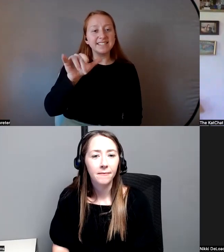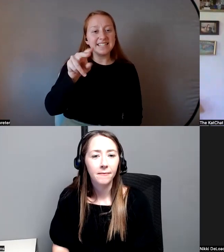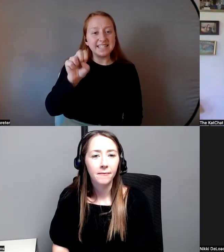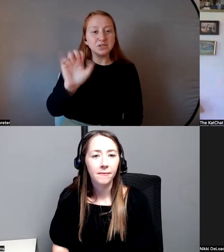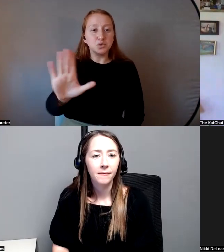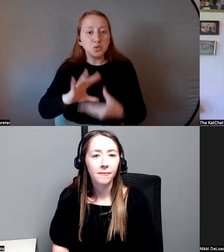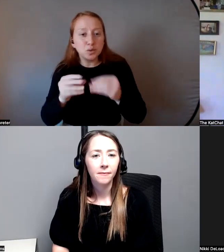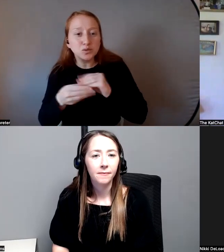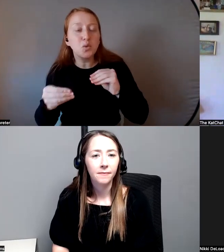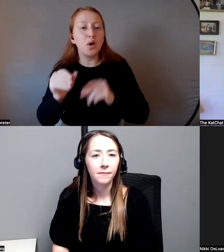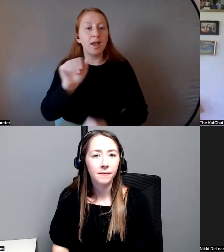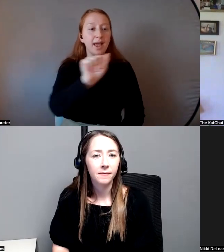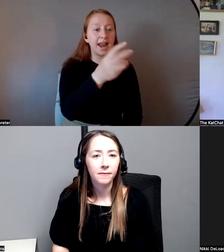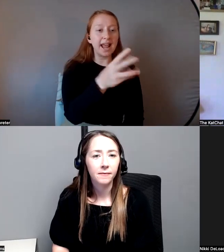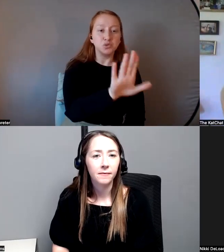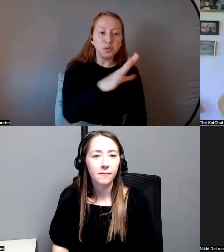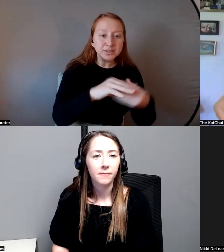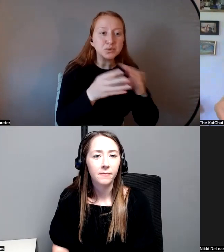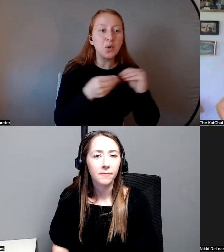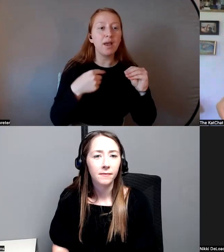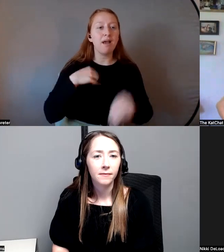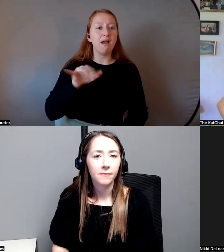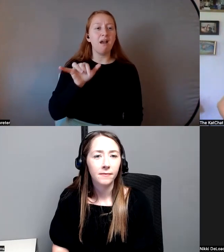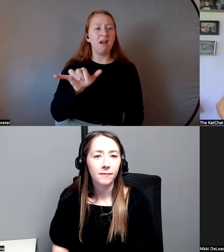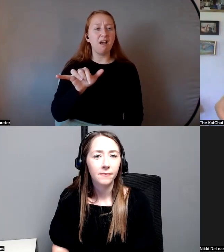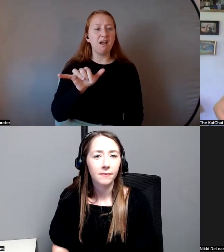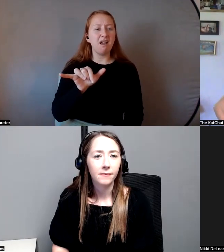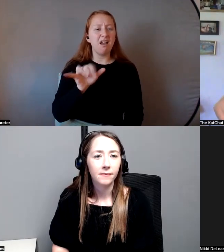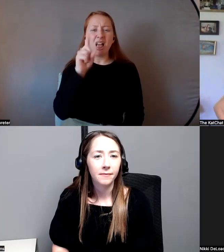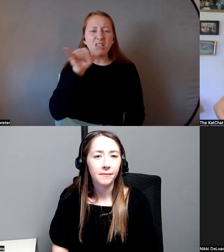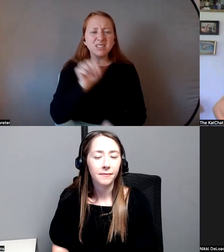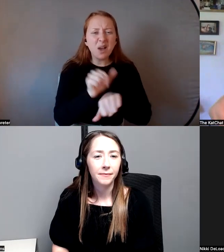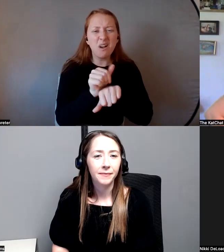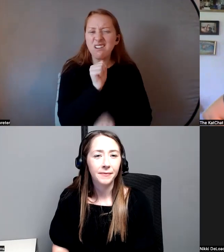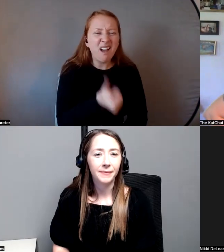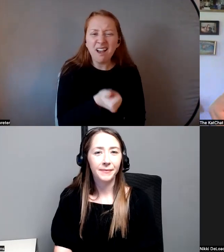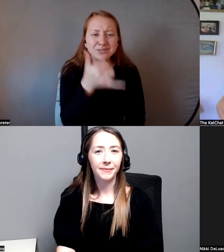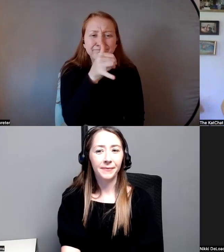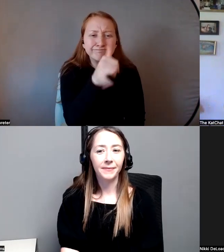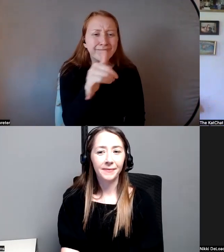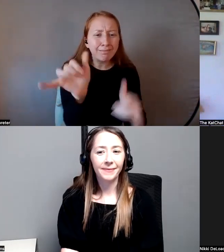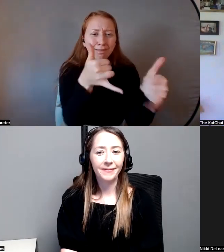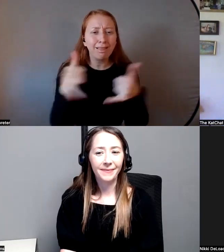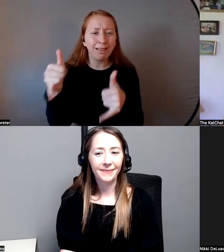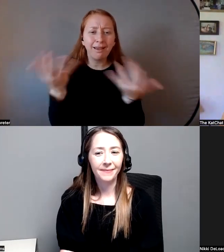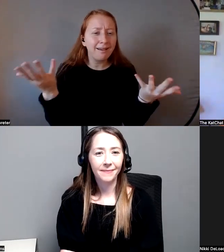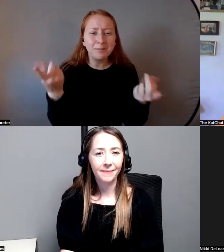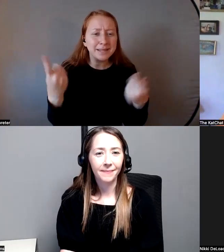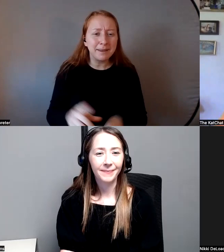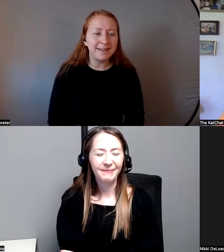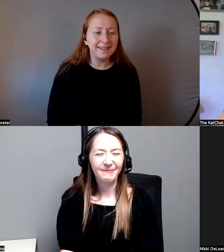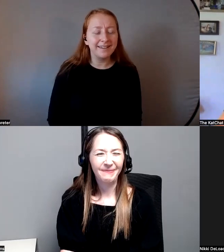or Andrew's story. They're not really weird because they're just like goofing off, what's really going on. And